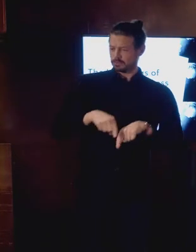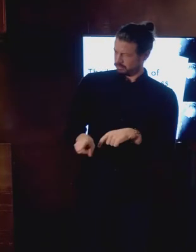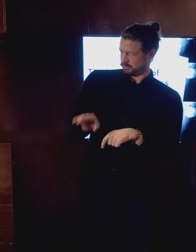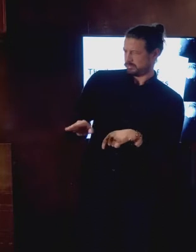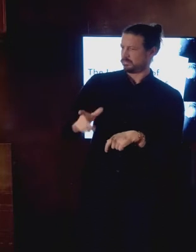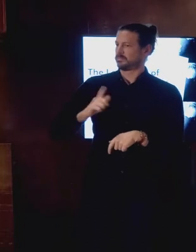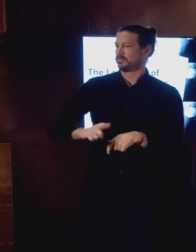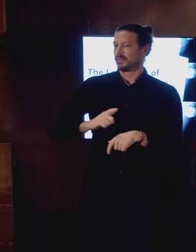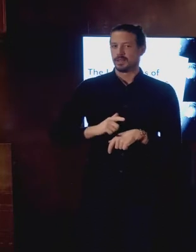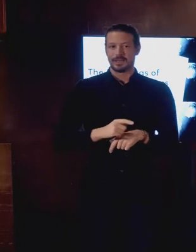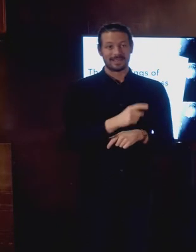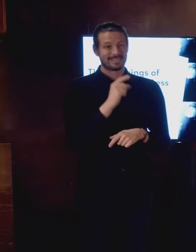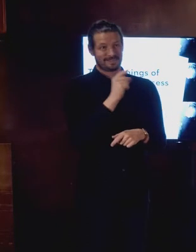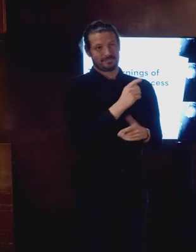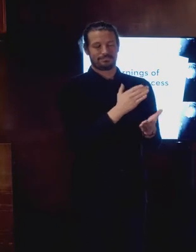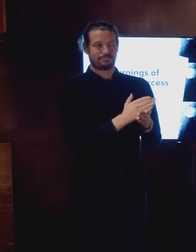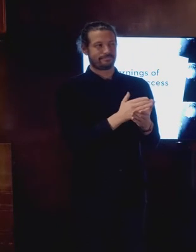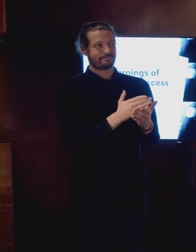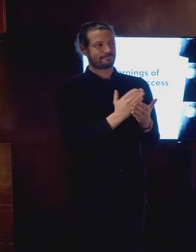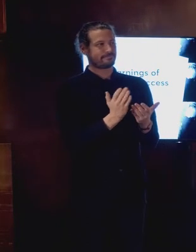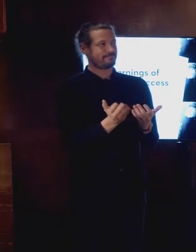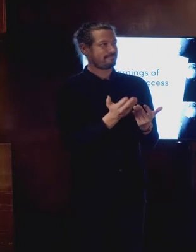because she's really